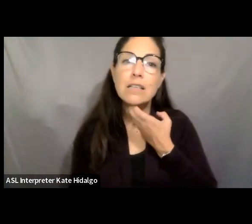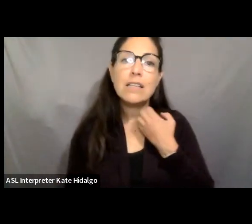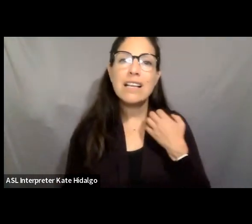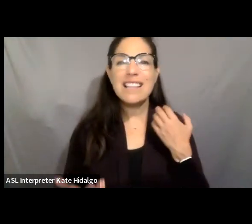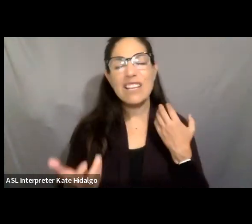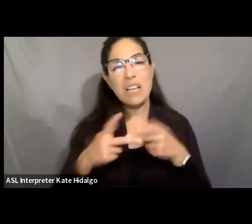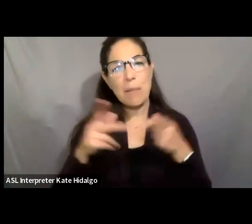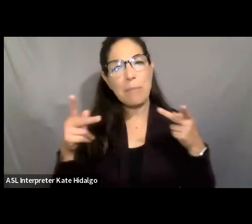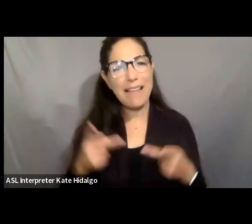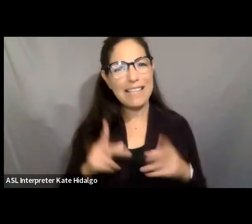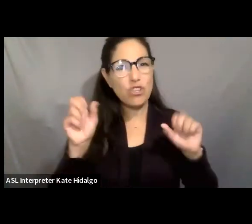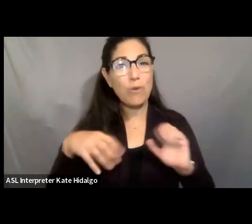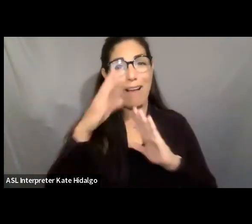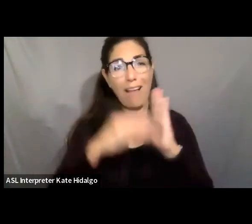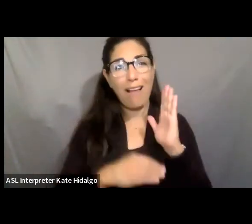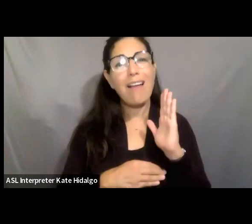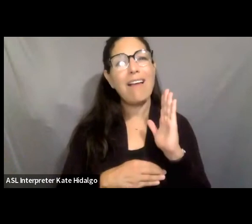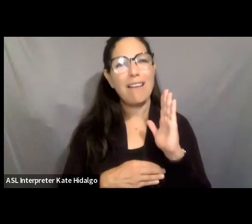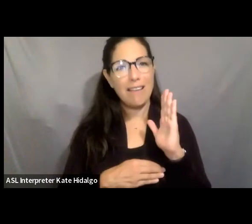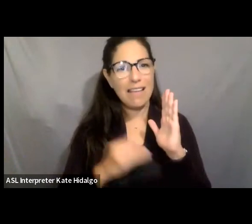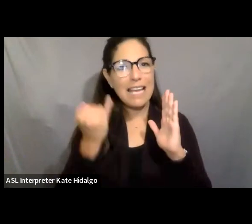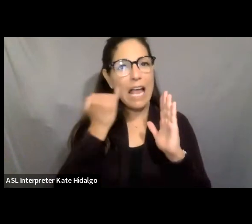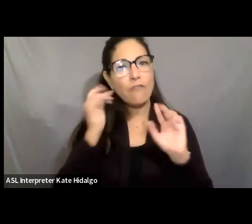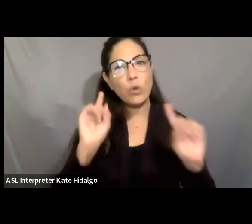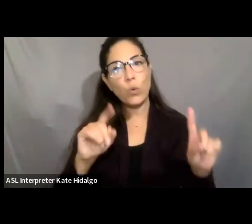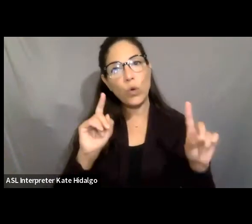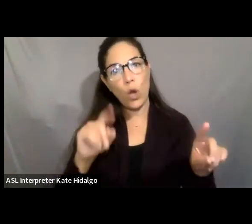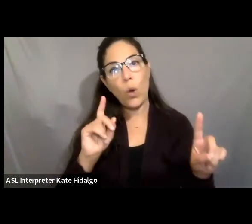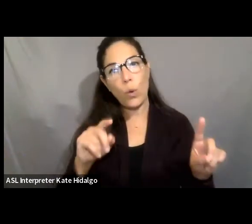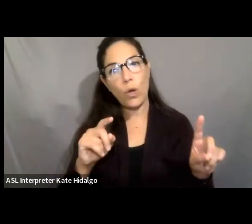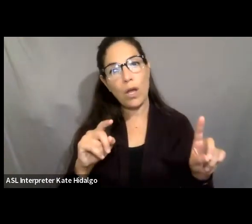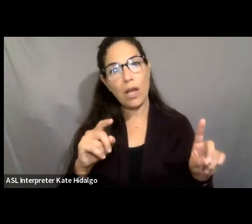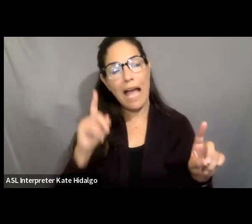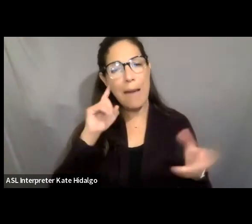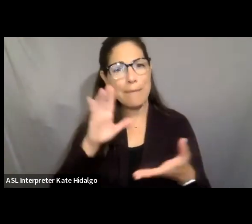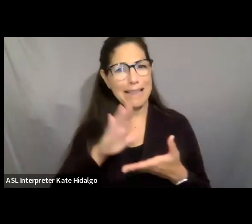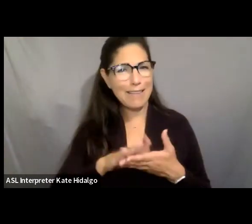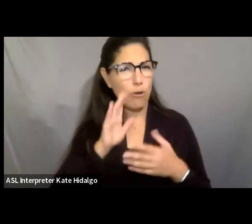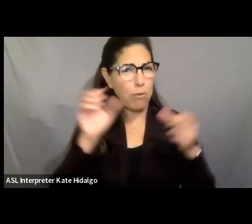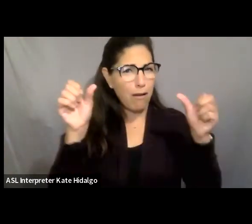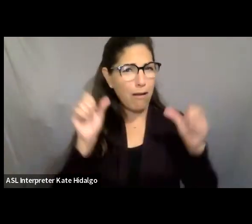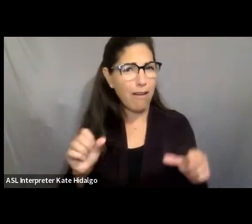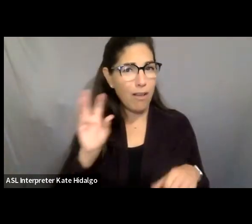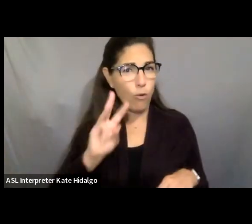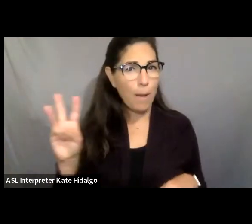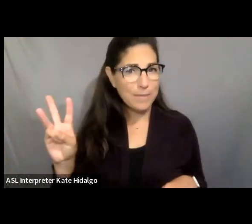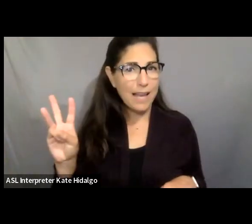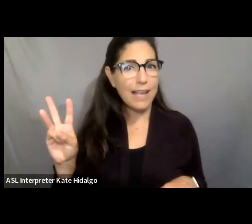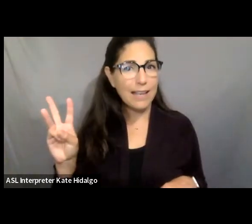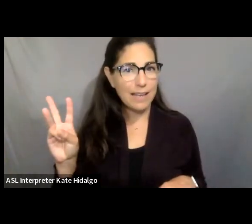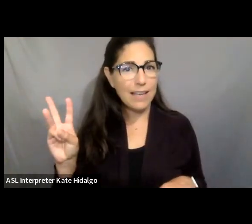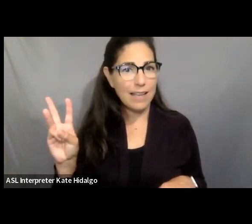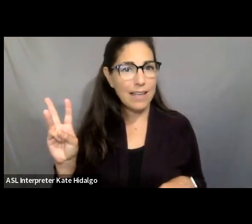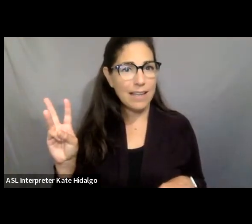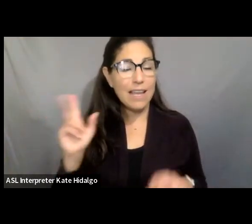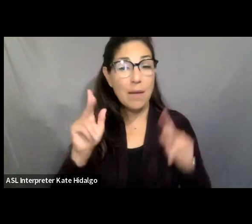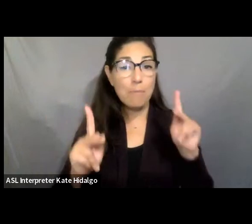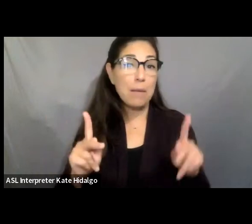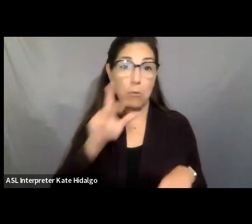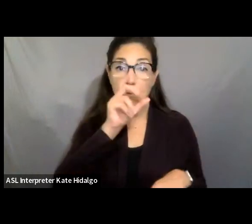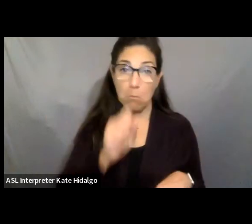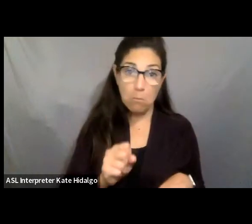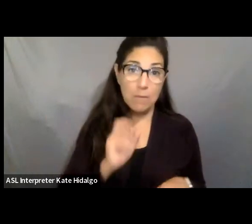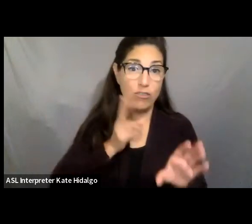form that you can fill out if you go to, I believe it's going to be posted on the website. If people are interested